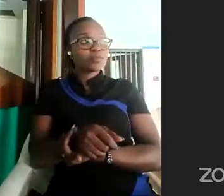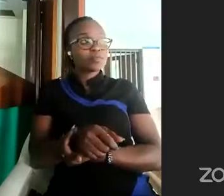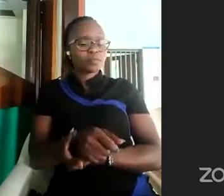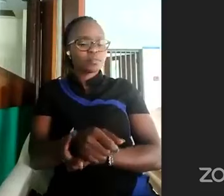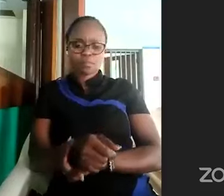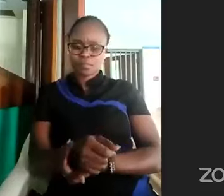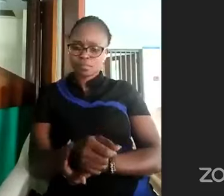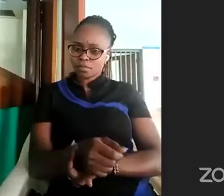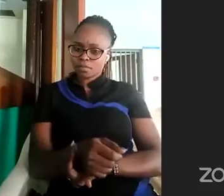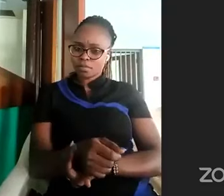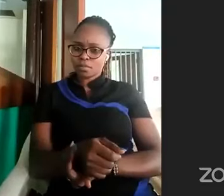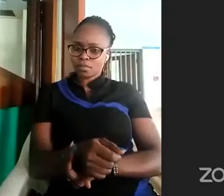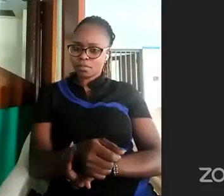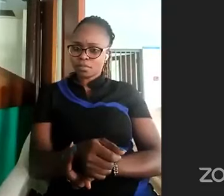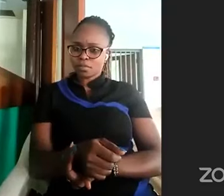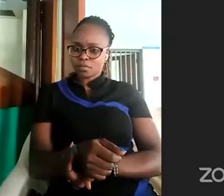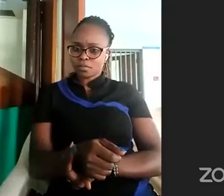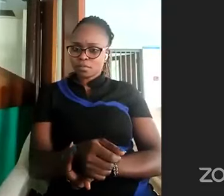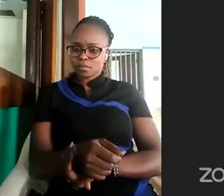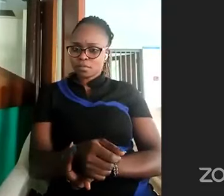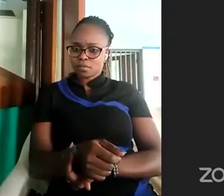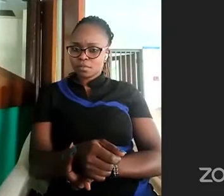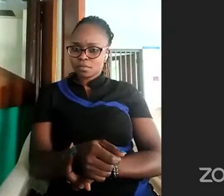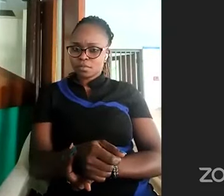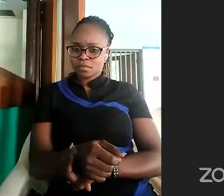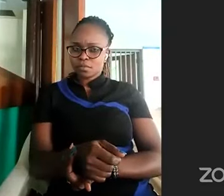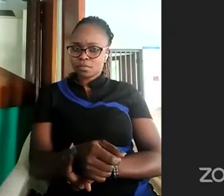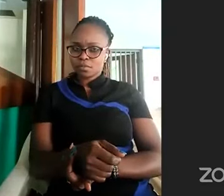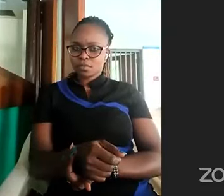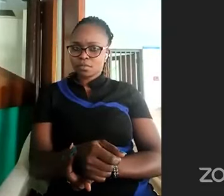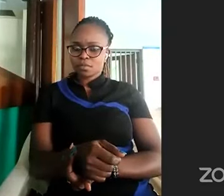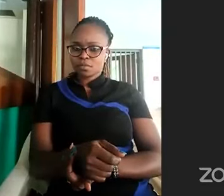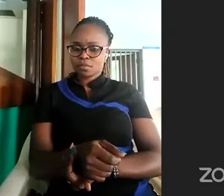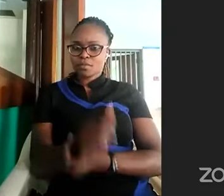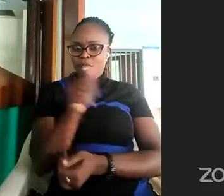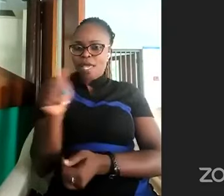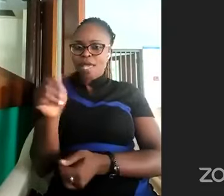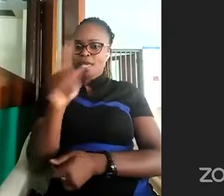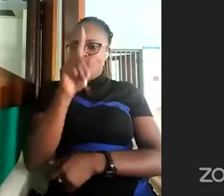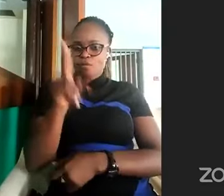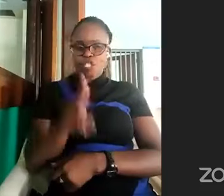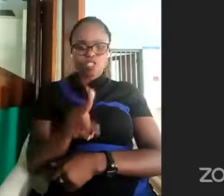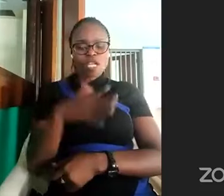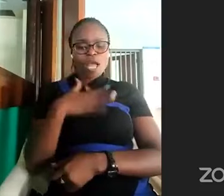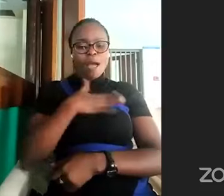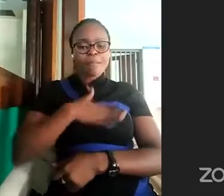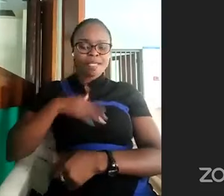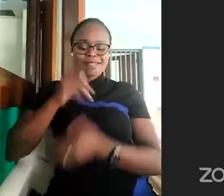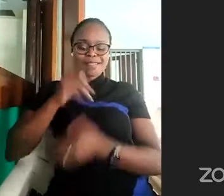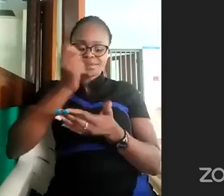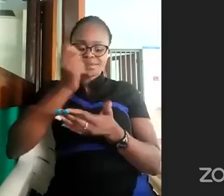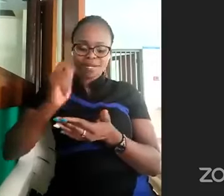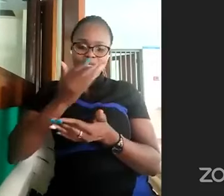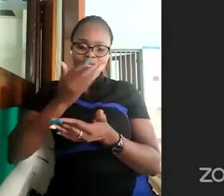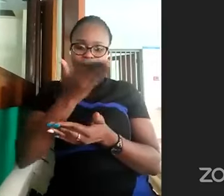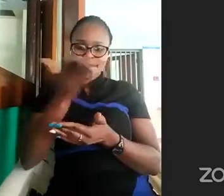that we have. So if you have any question, kindly put it on the chat box. Our able speakers will take up the